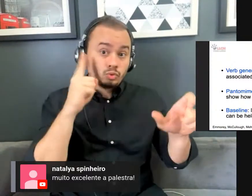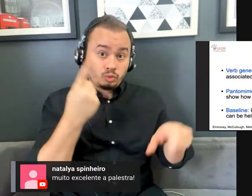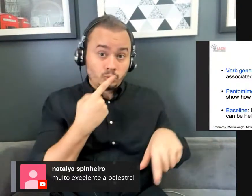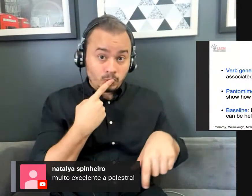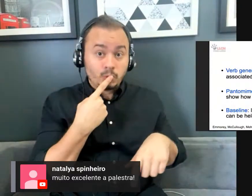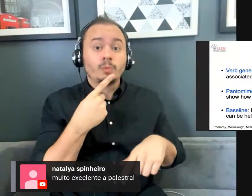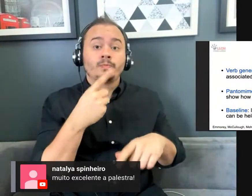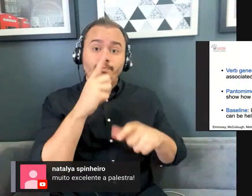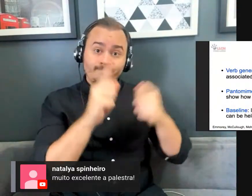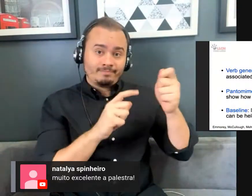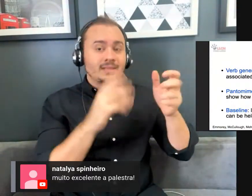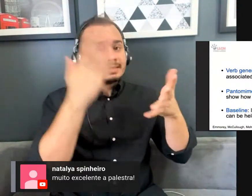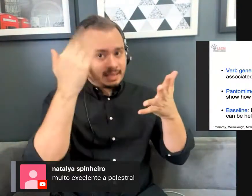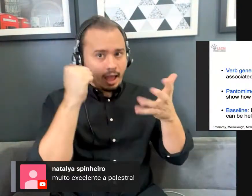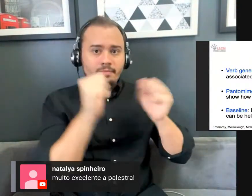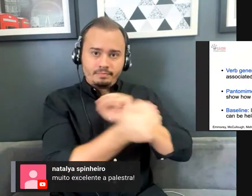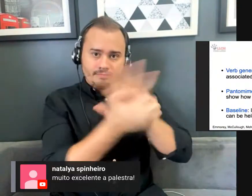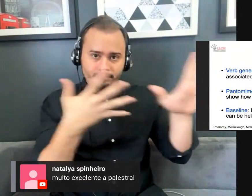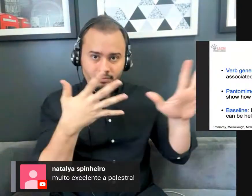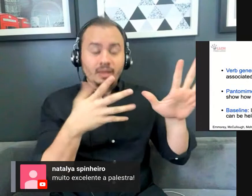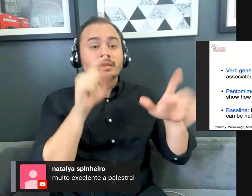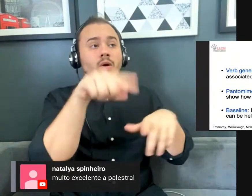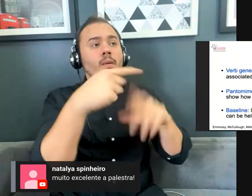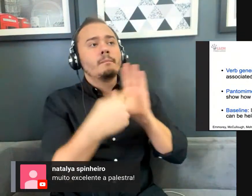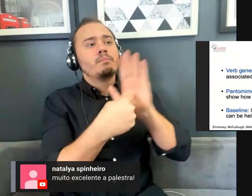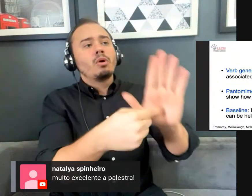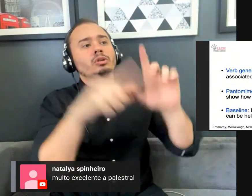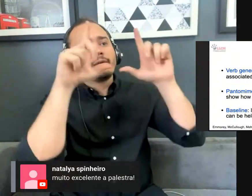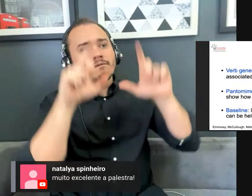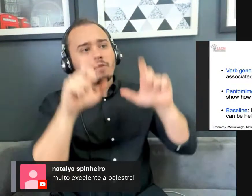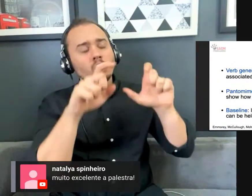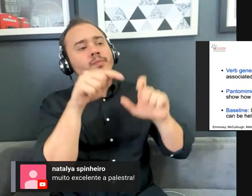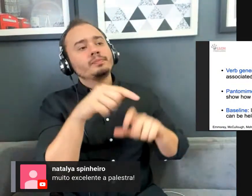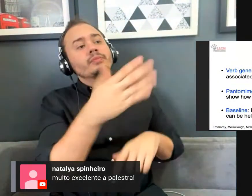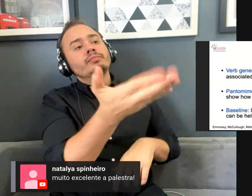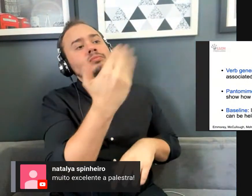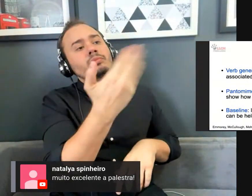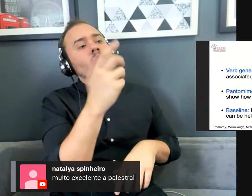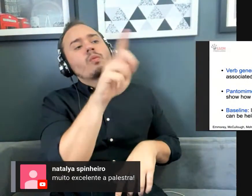picture of an object and they were just asked to produce a verb that's associated with that picture.